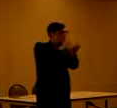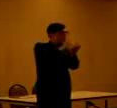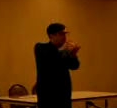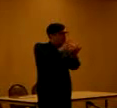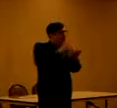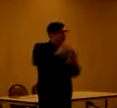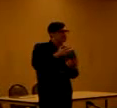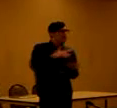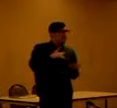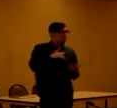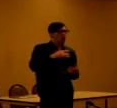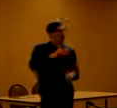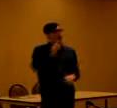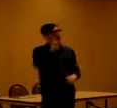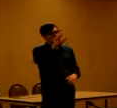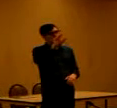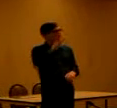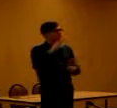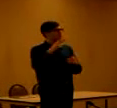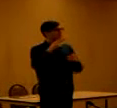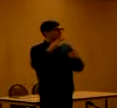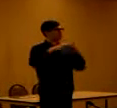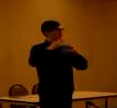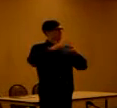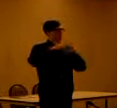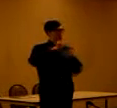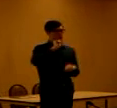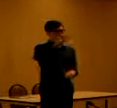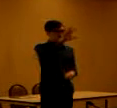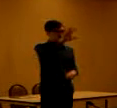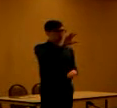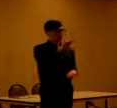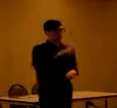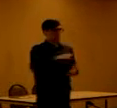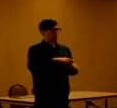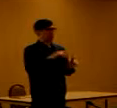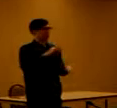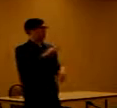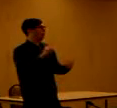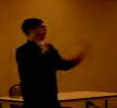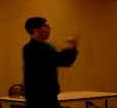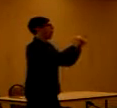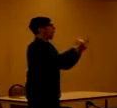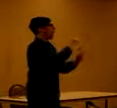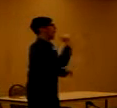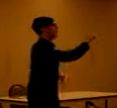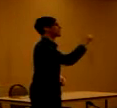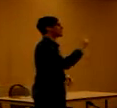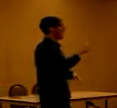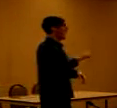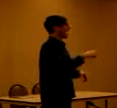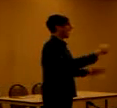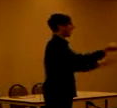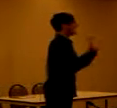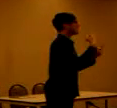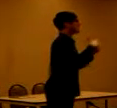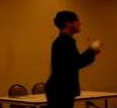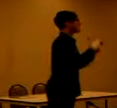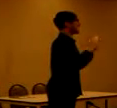you and they'll see what fits you and they'll give you a sign name. But if you're like, oh, hey, give me a